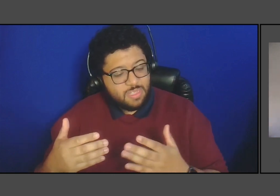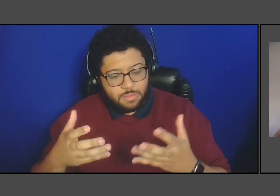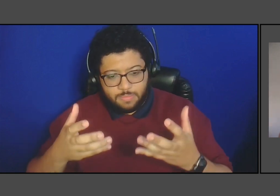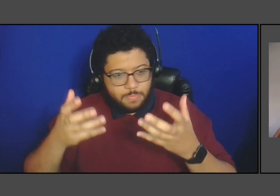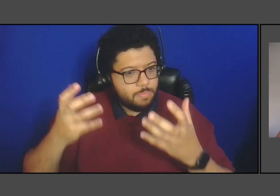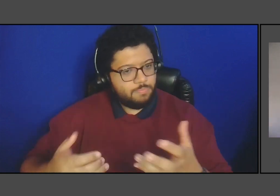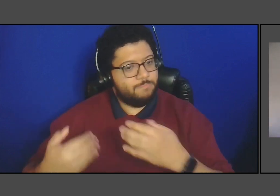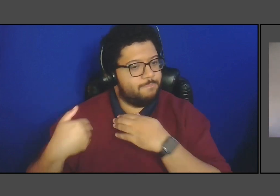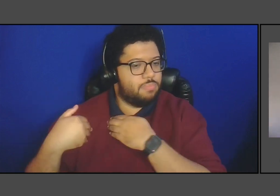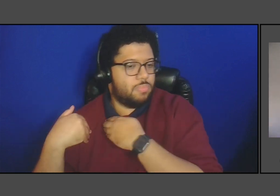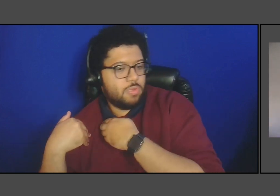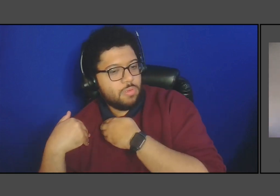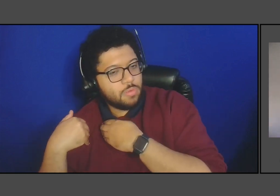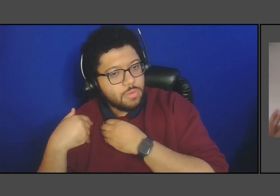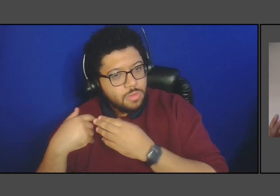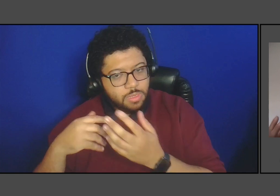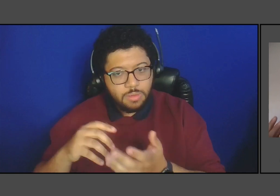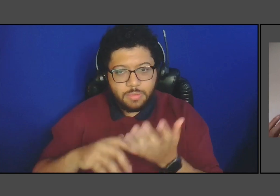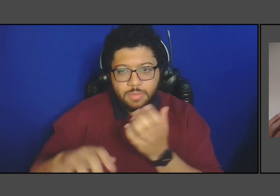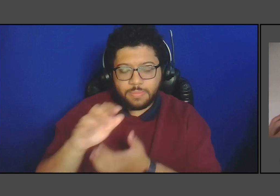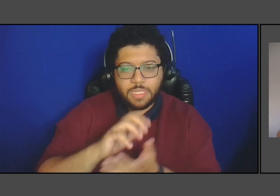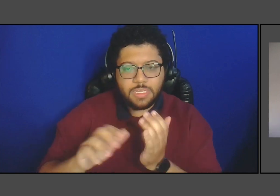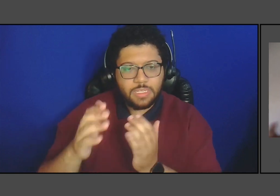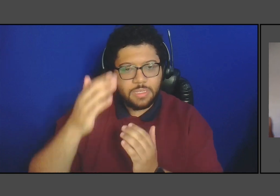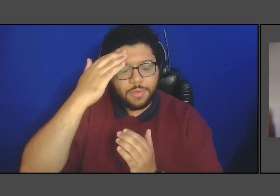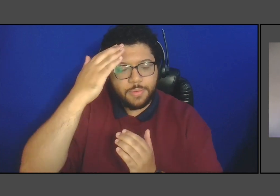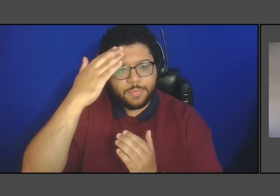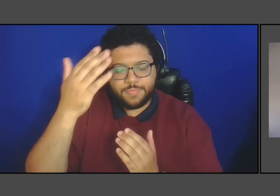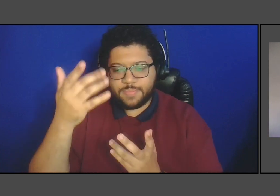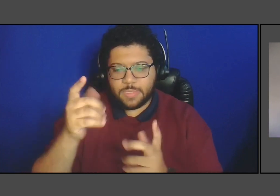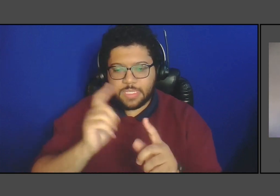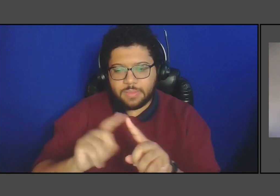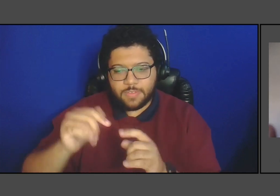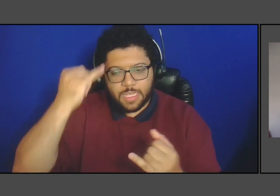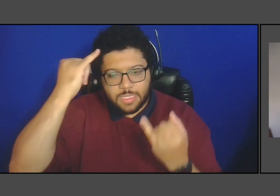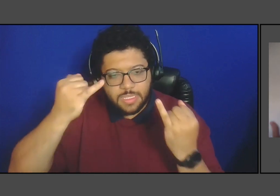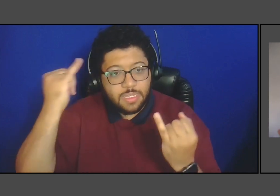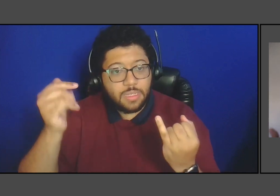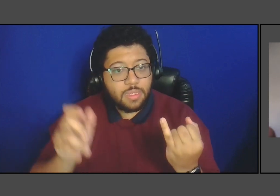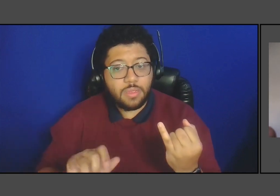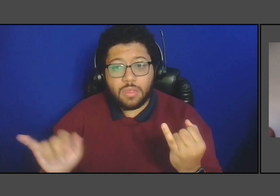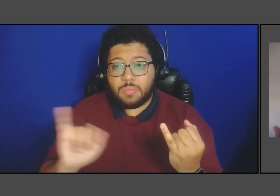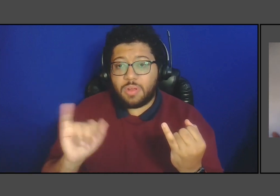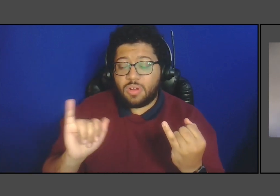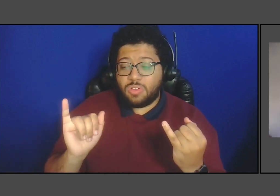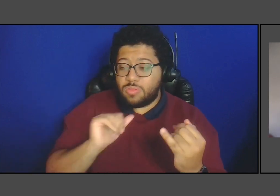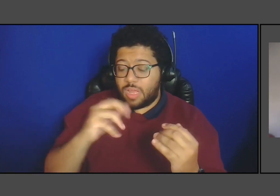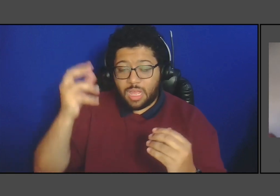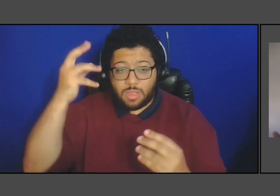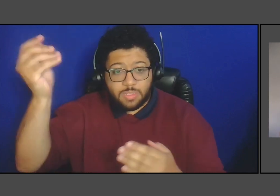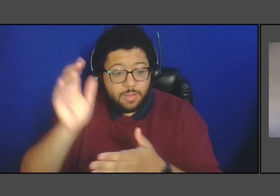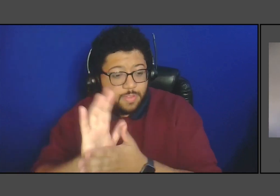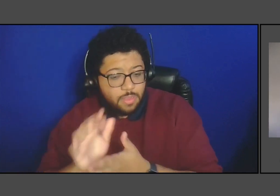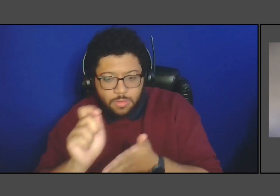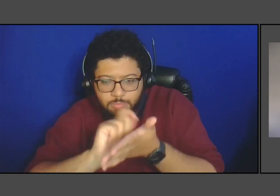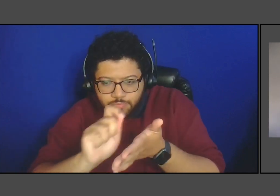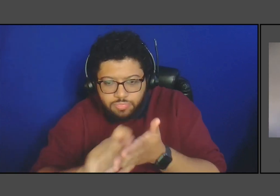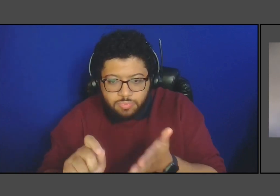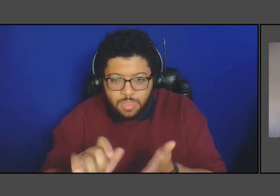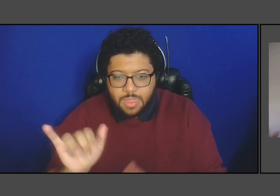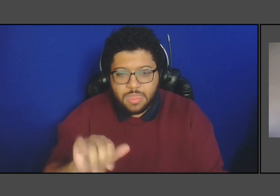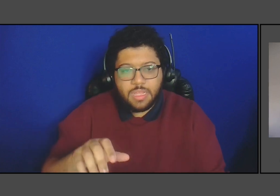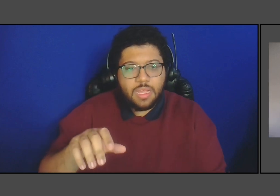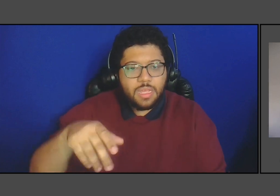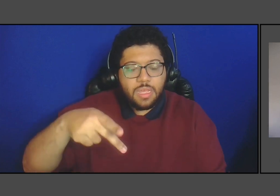mixing with these ideas. But also outside of film, there's journalism like El Paso Matters that's working